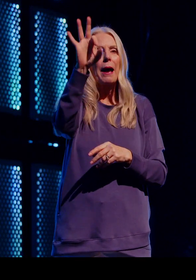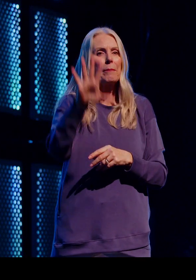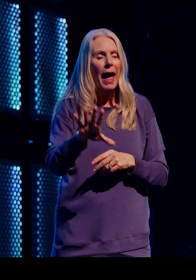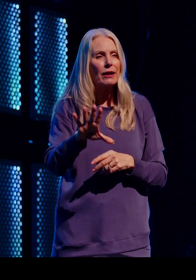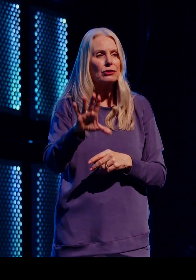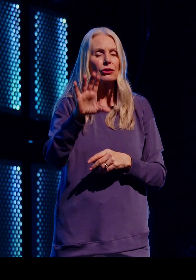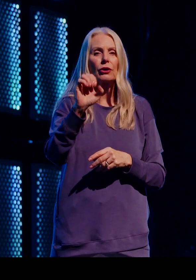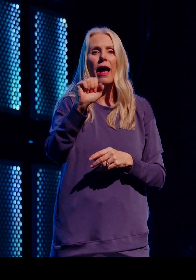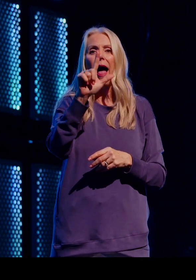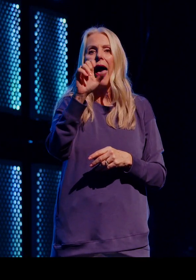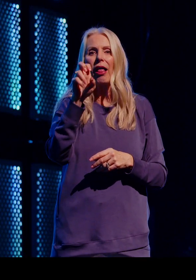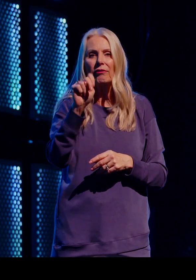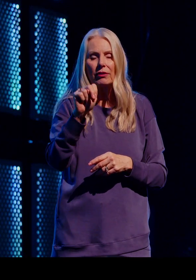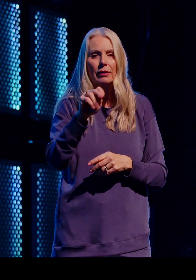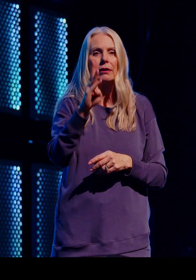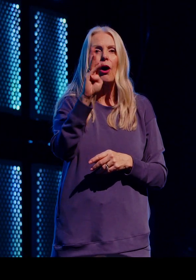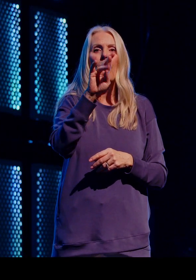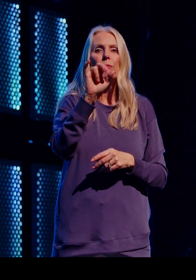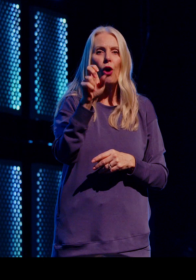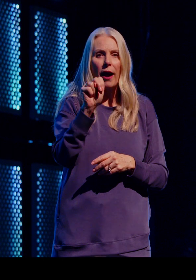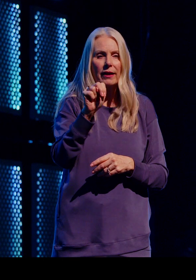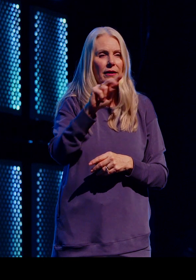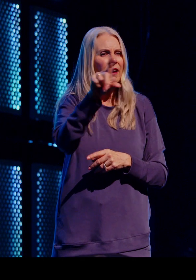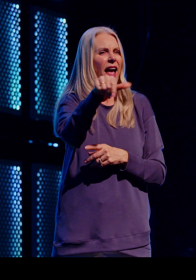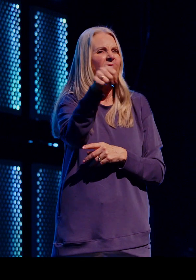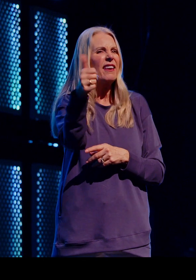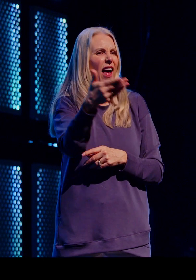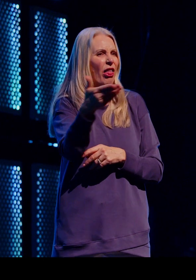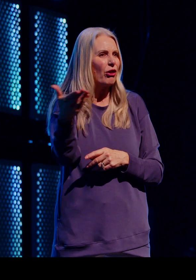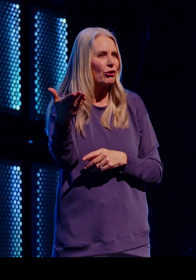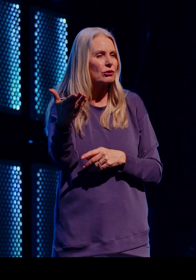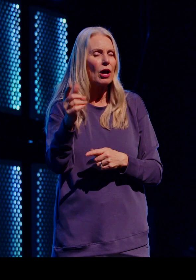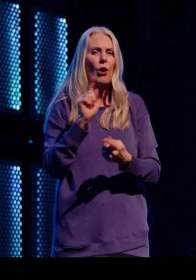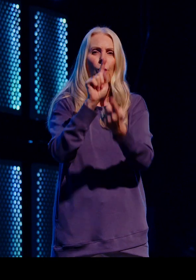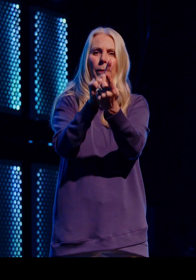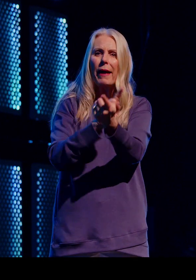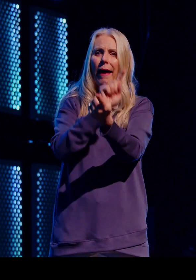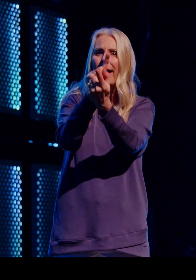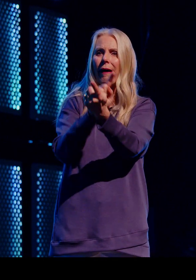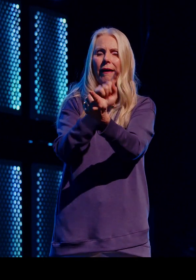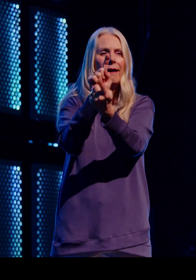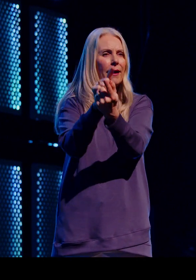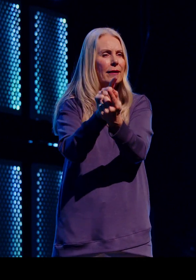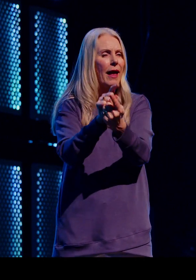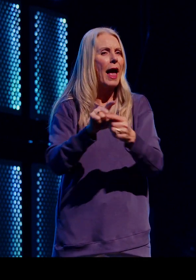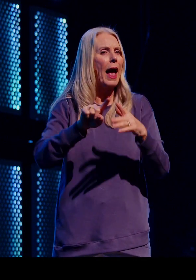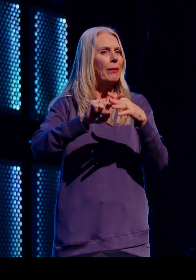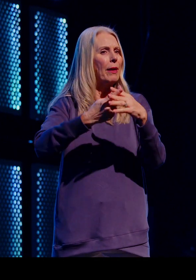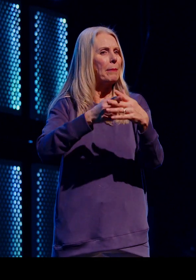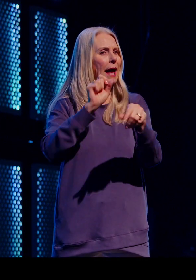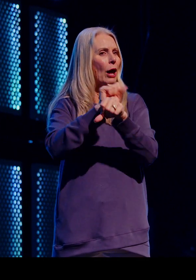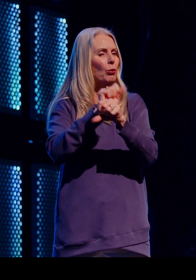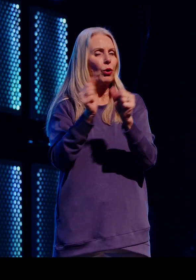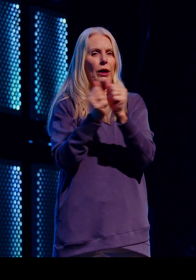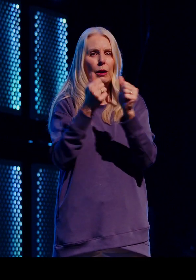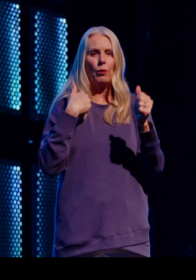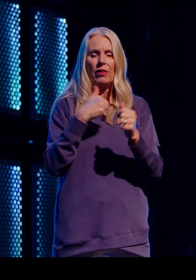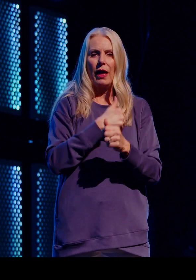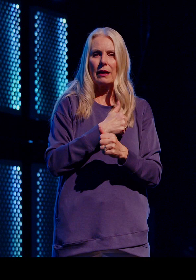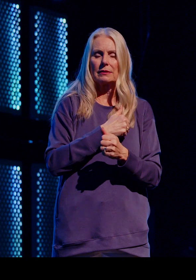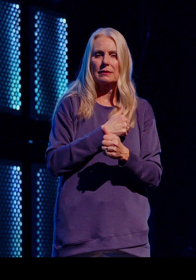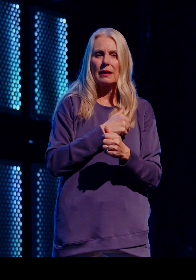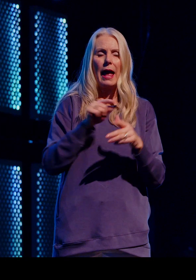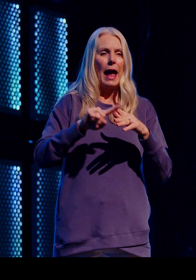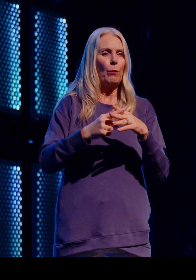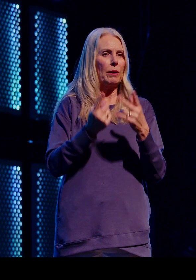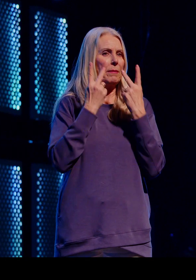Pastor Alvin and others. They begin to work with us. And what we begin to see